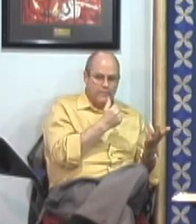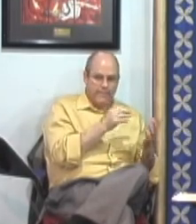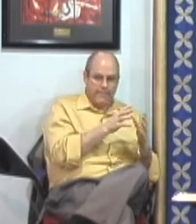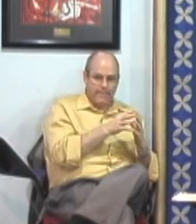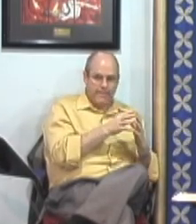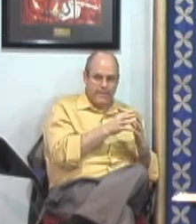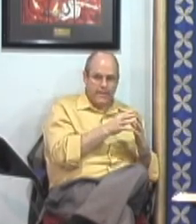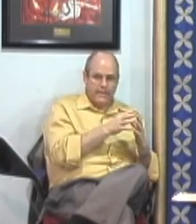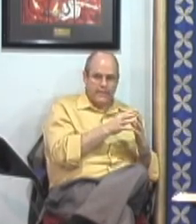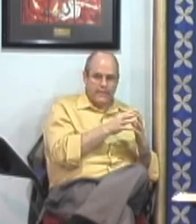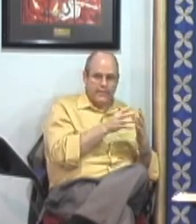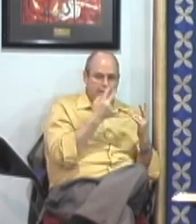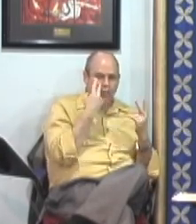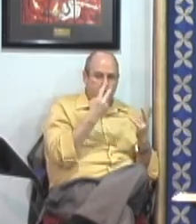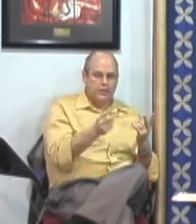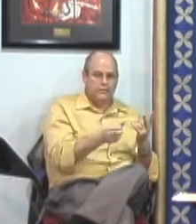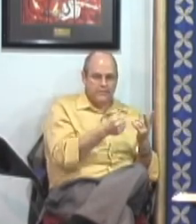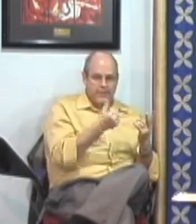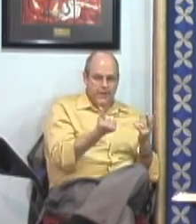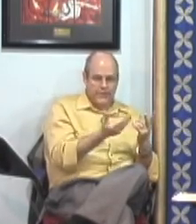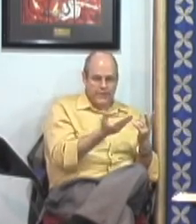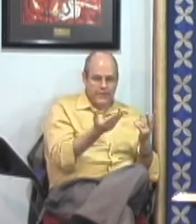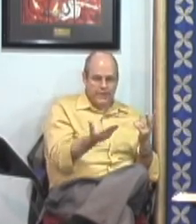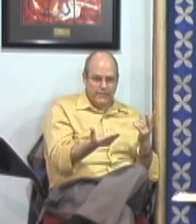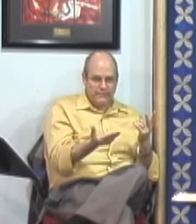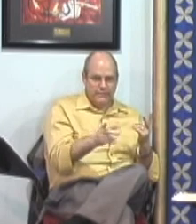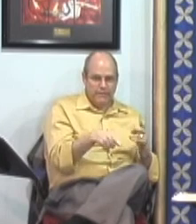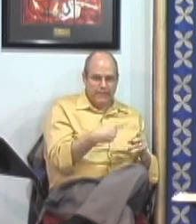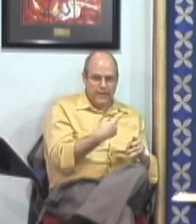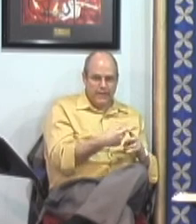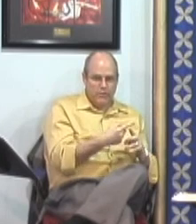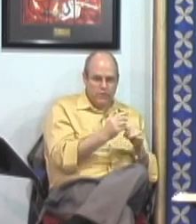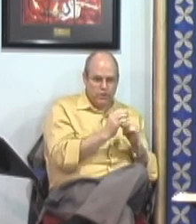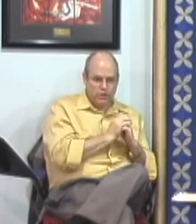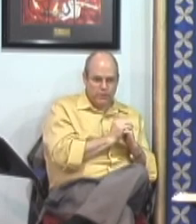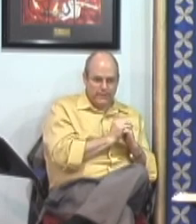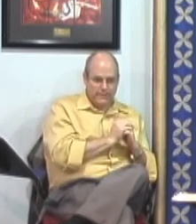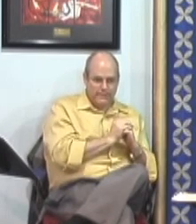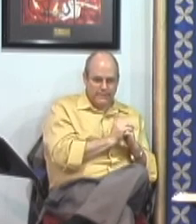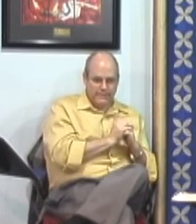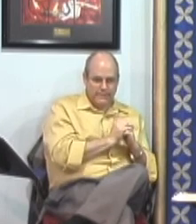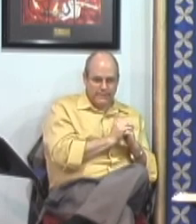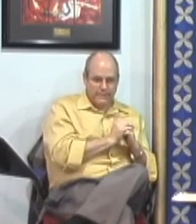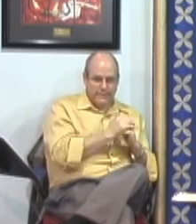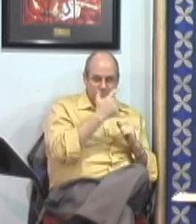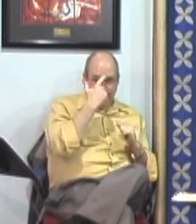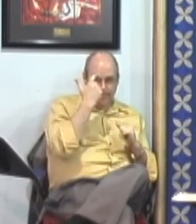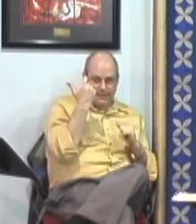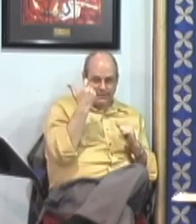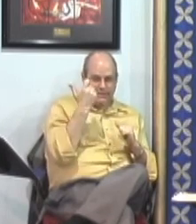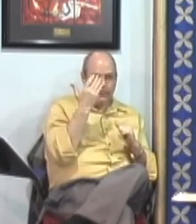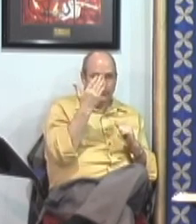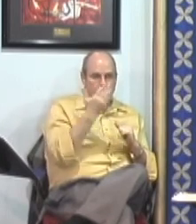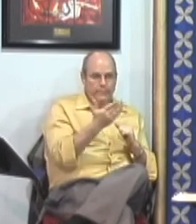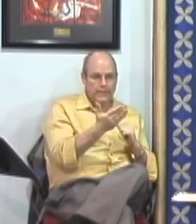Okay? Now I want to take a look at some other things about worship, because